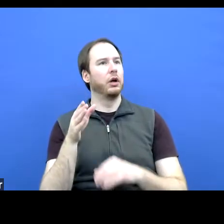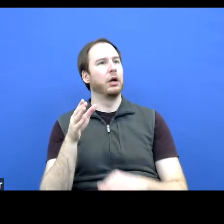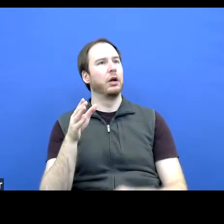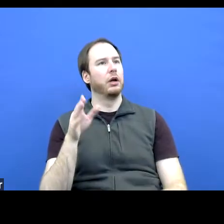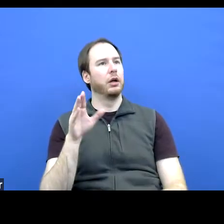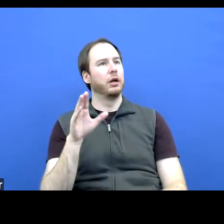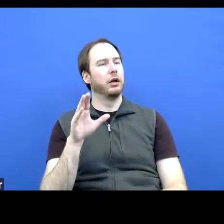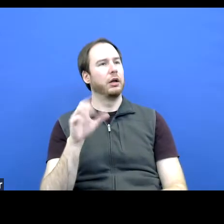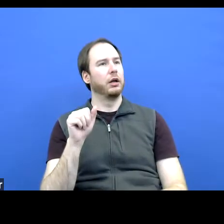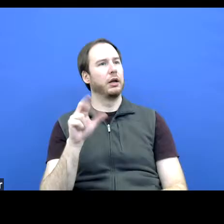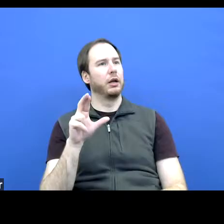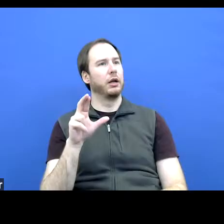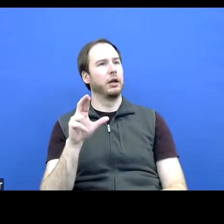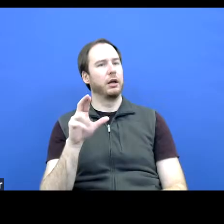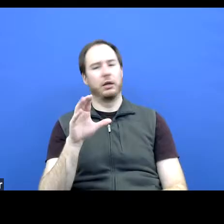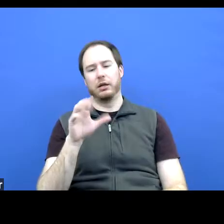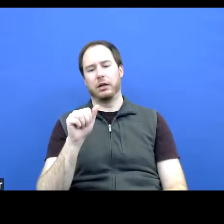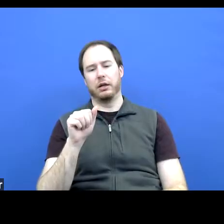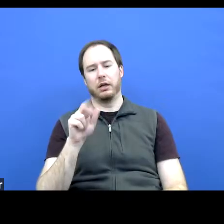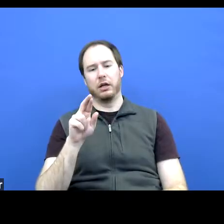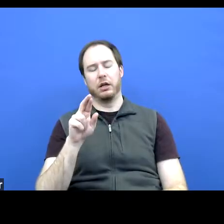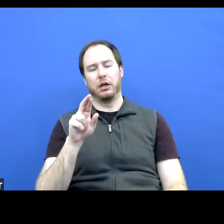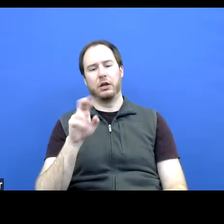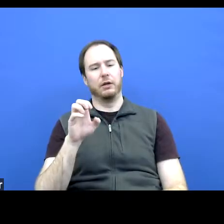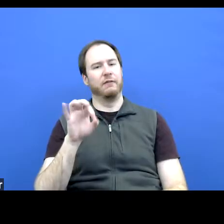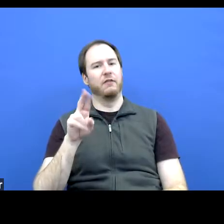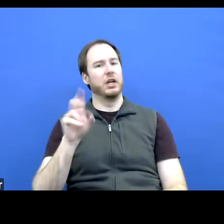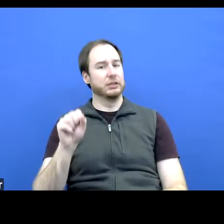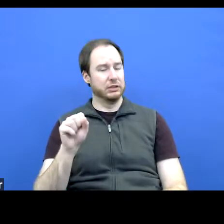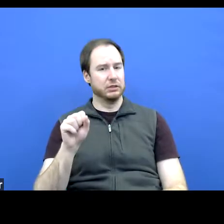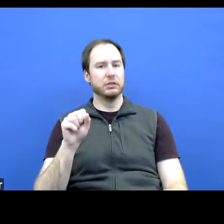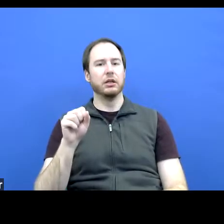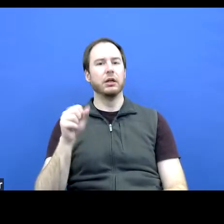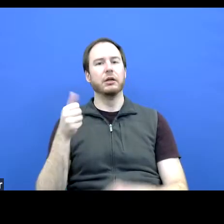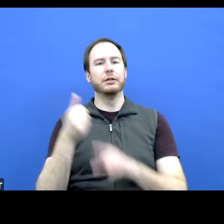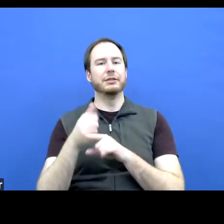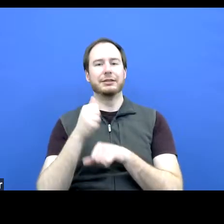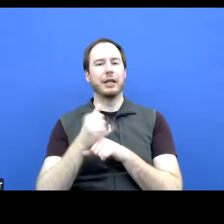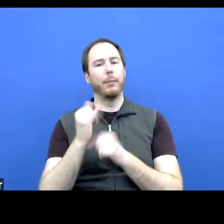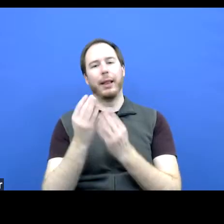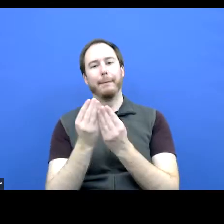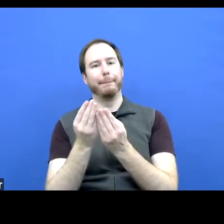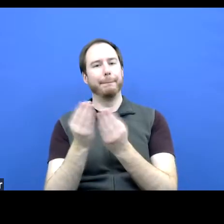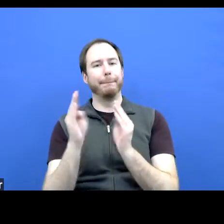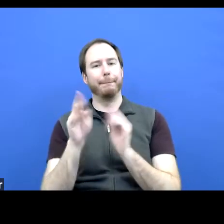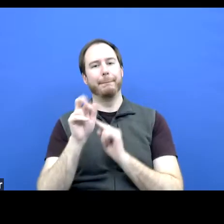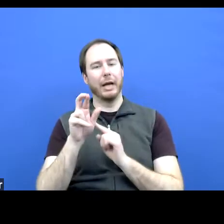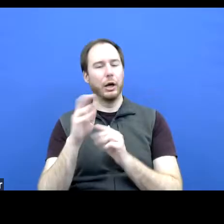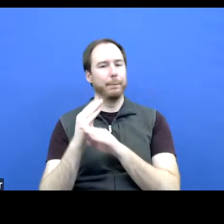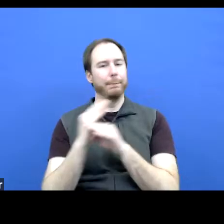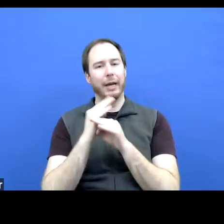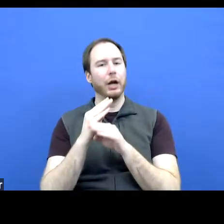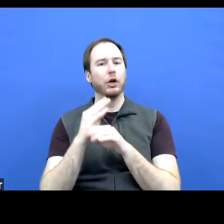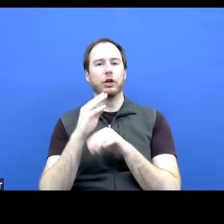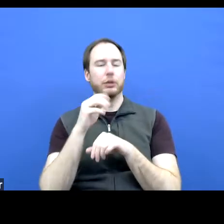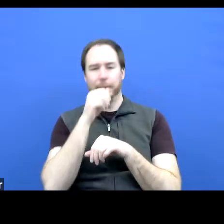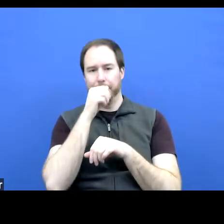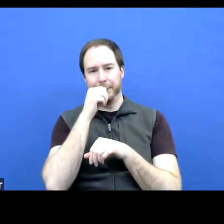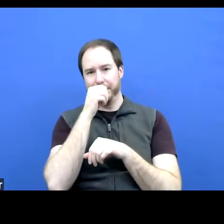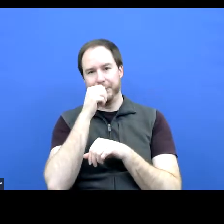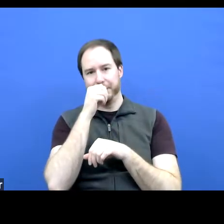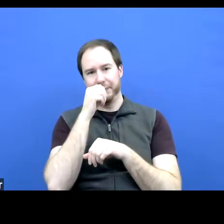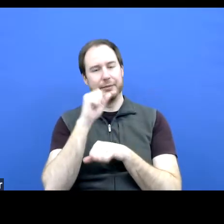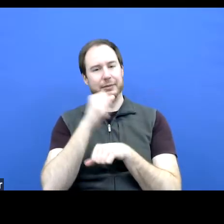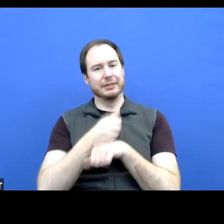know if you guys are familiar with that, the Care Fest. He does all the barriers and stuff, so we'll have that in place so